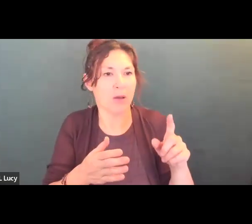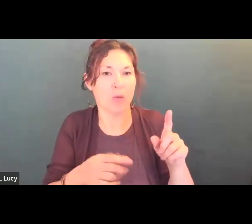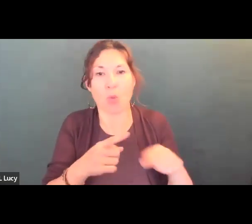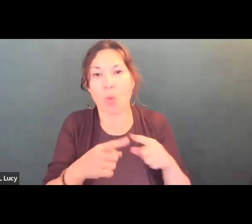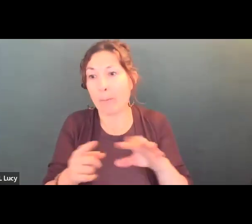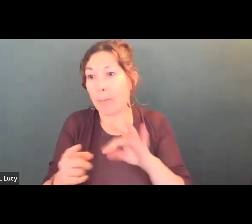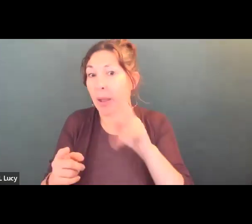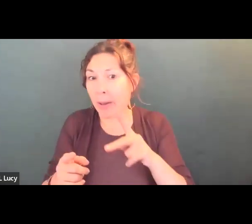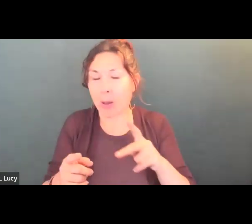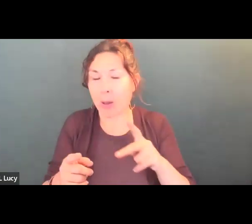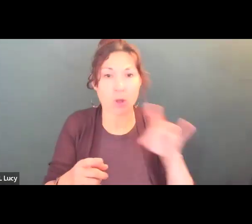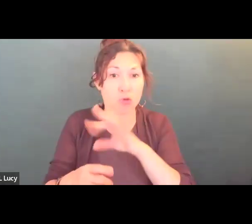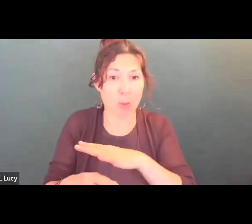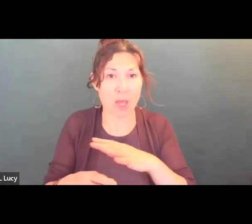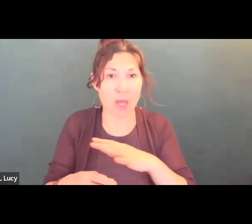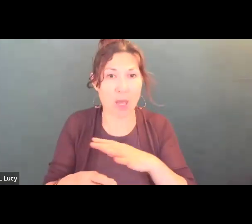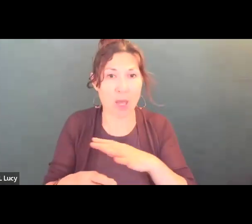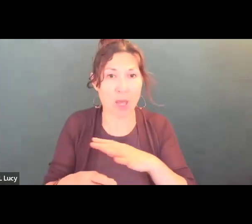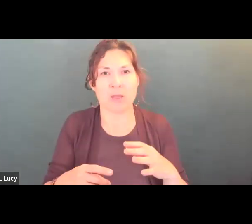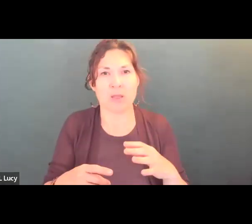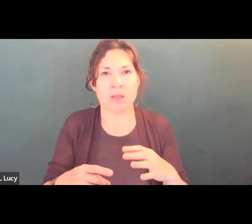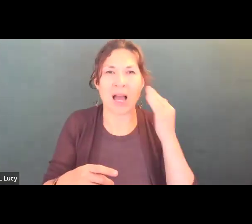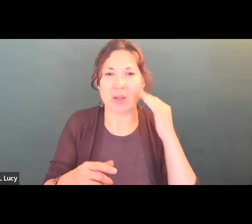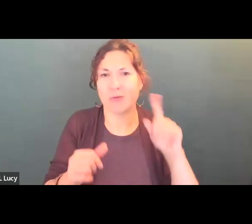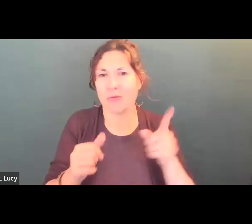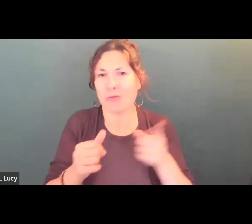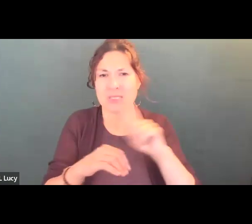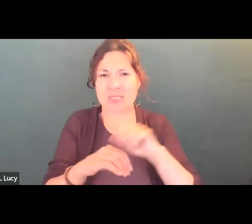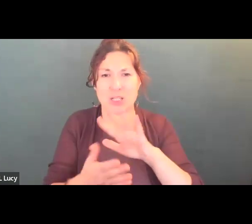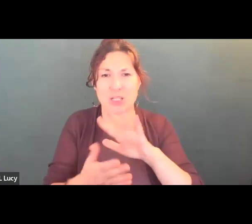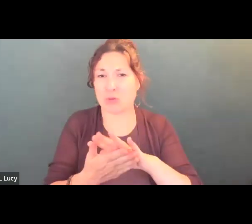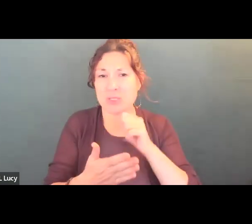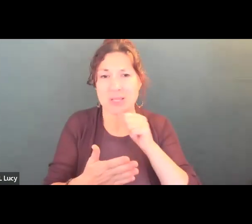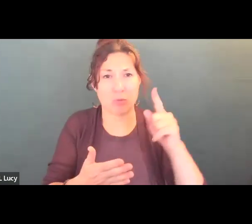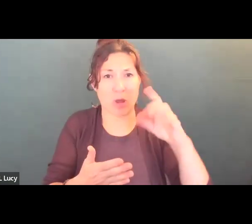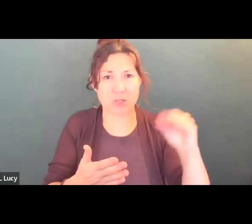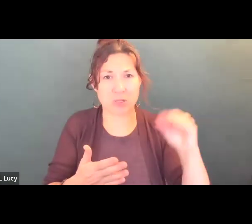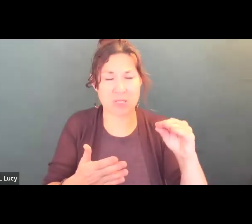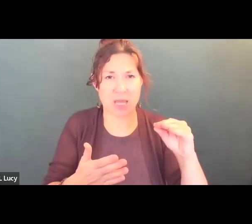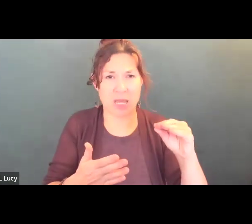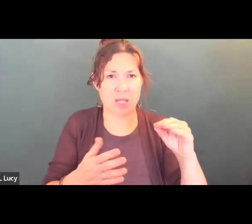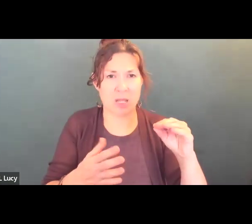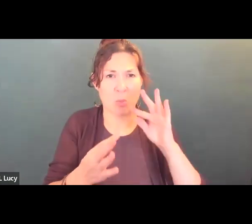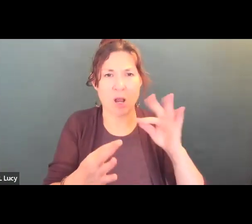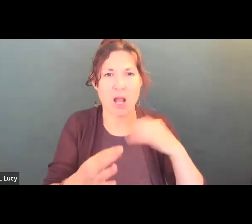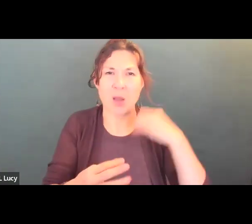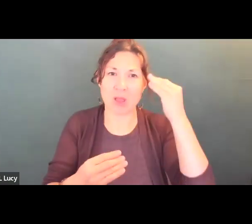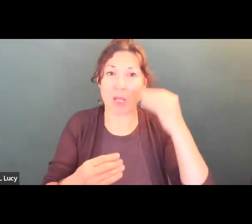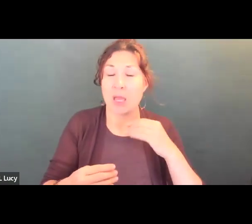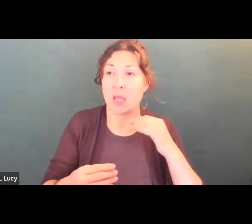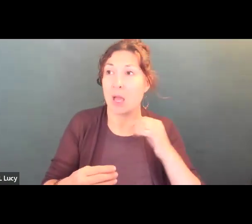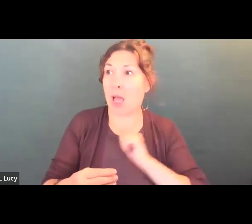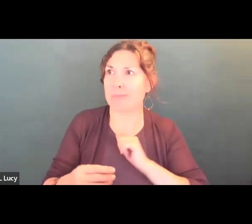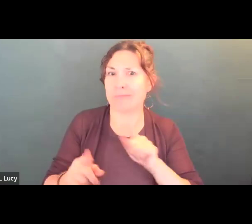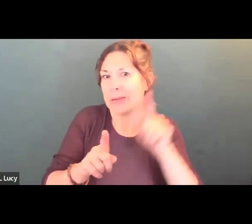a 100% perfect first day of school bus experience. I guess what's missing, I'm just thinking about it from like a parent end,